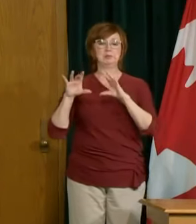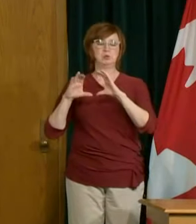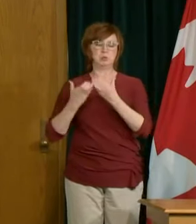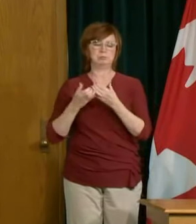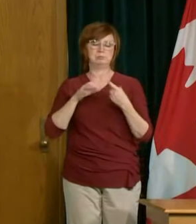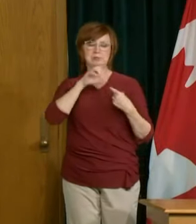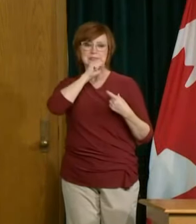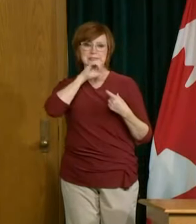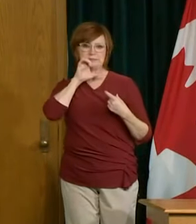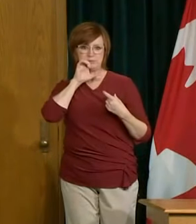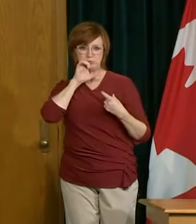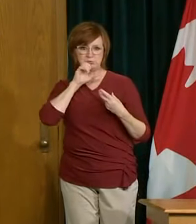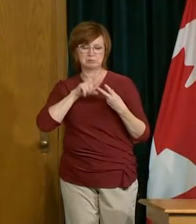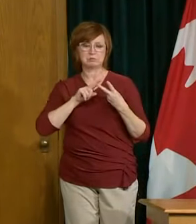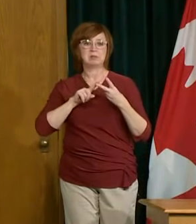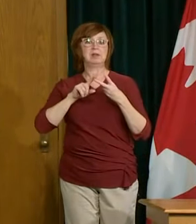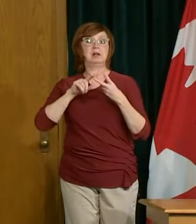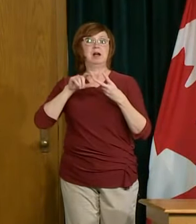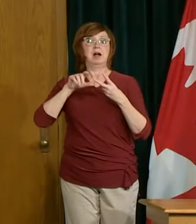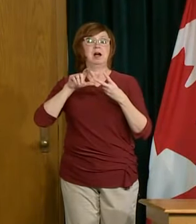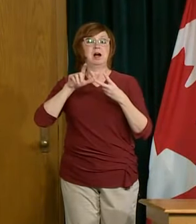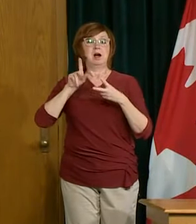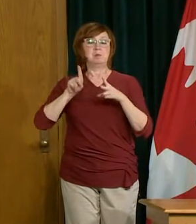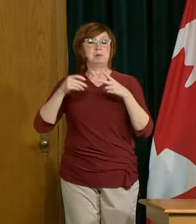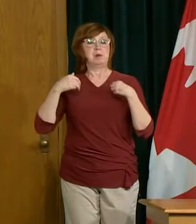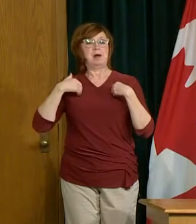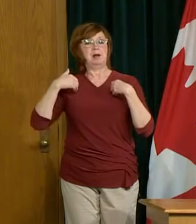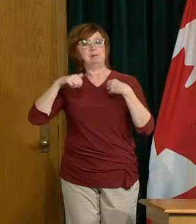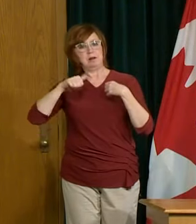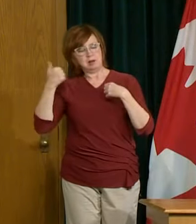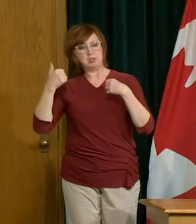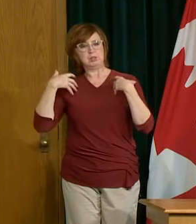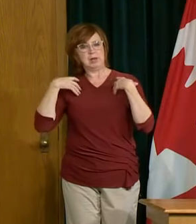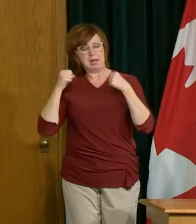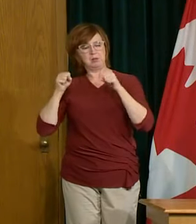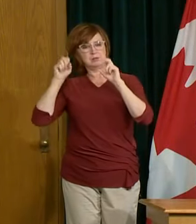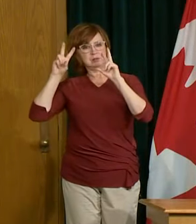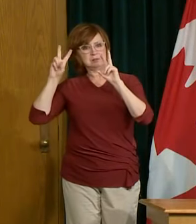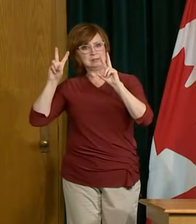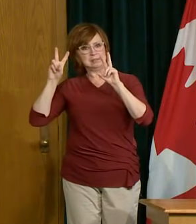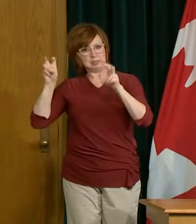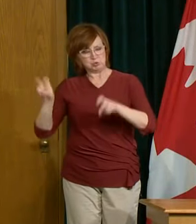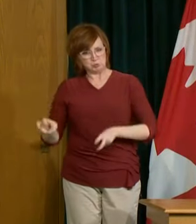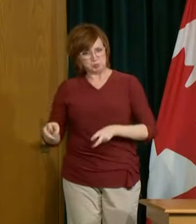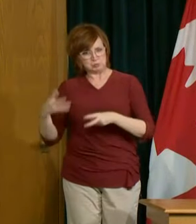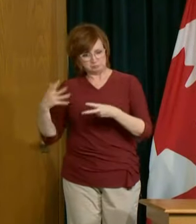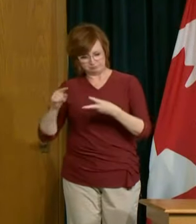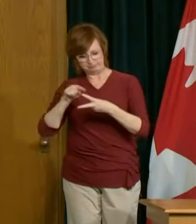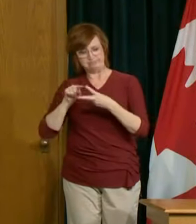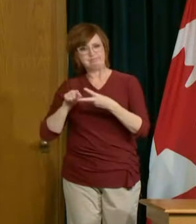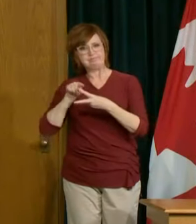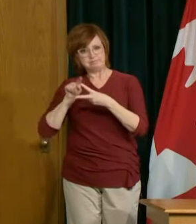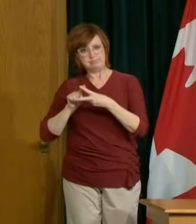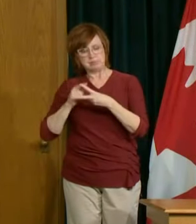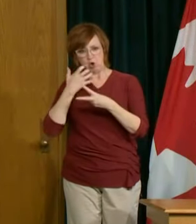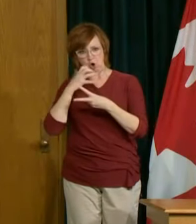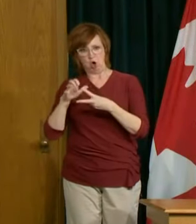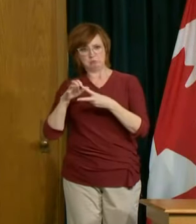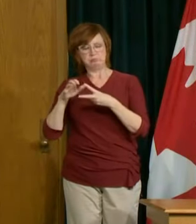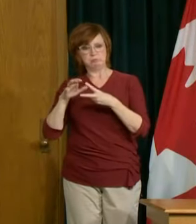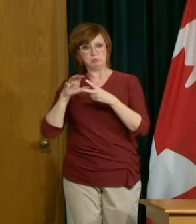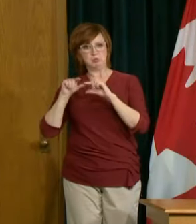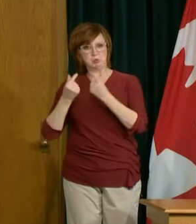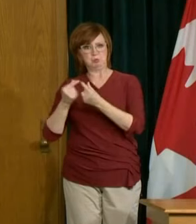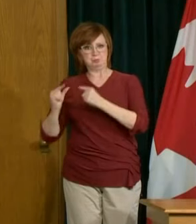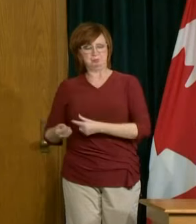comorbidities. We are now getting some information that is more granular, and once we can aggregate